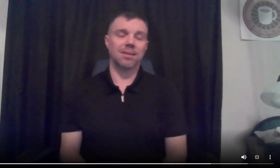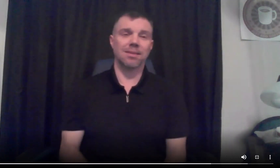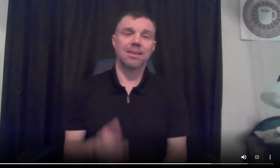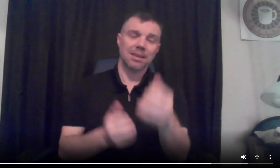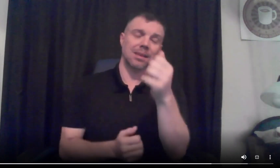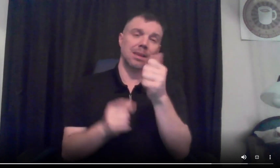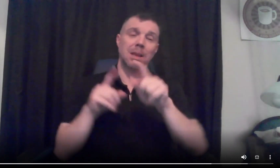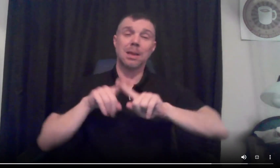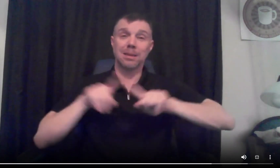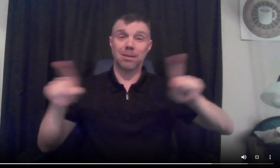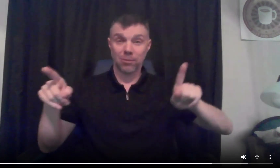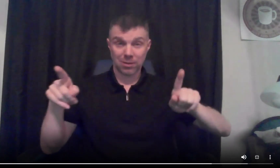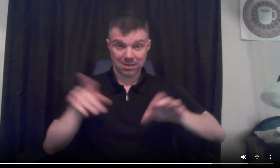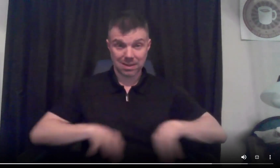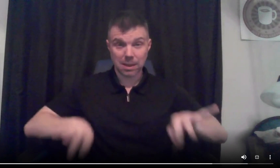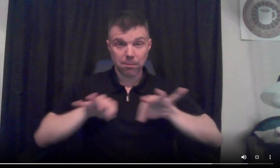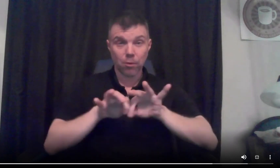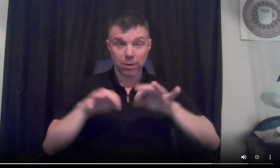But now in the South